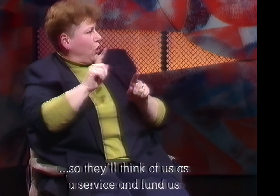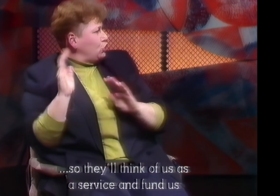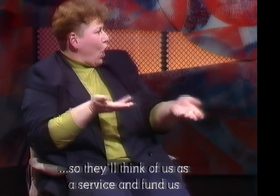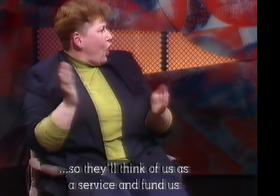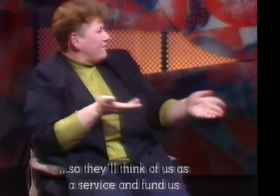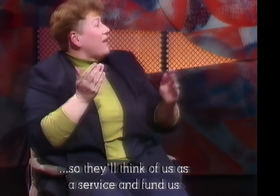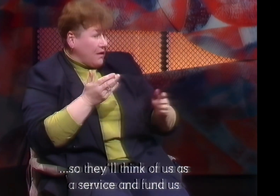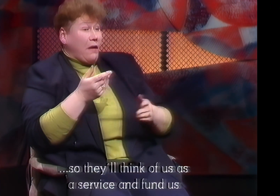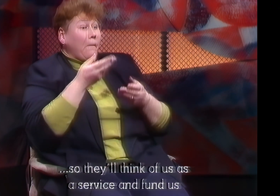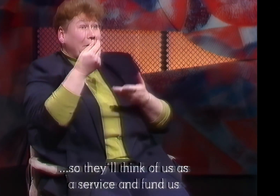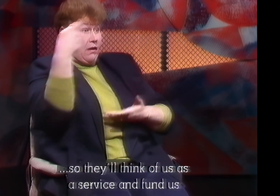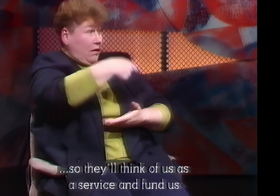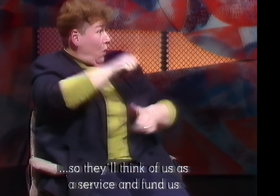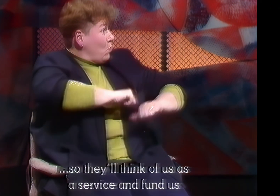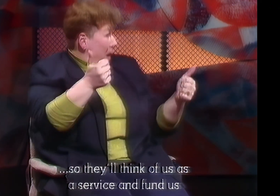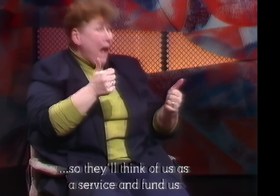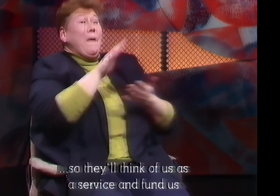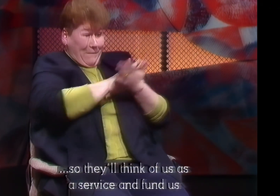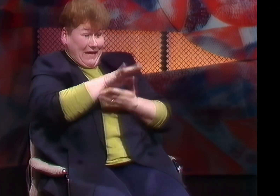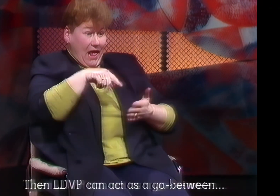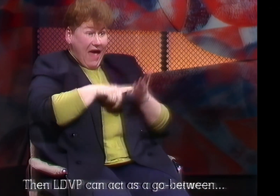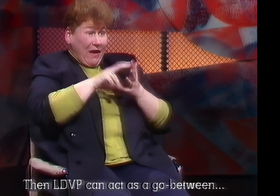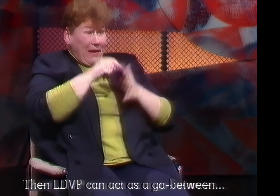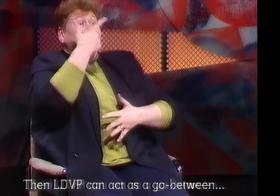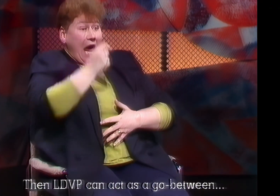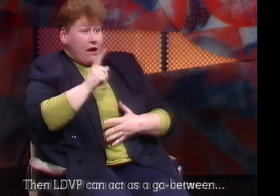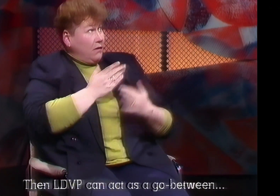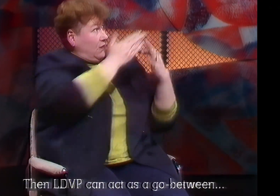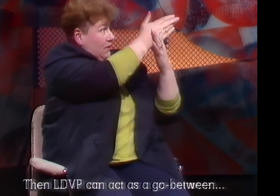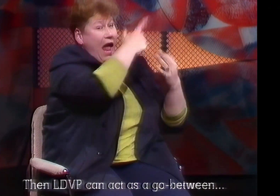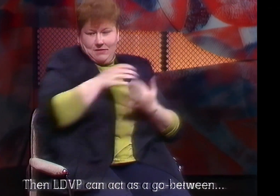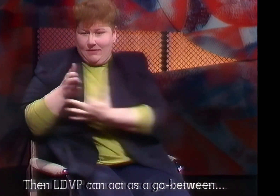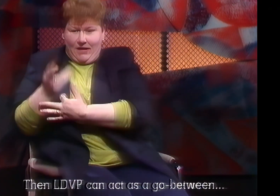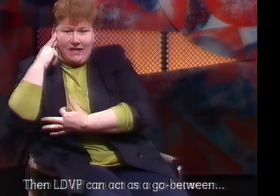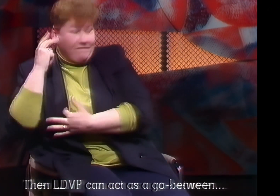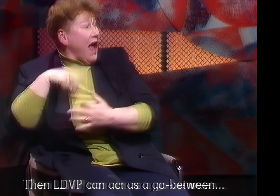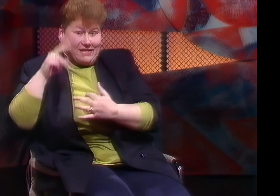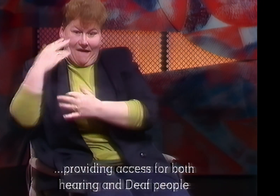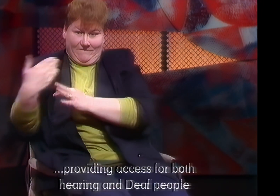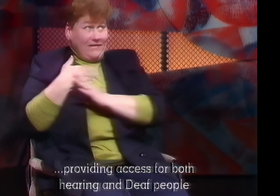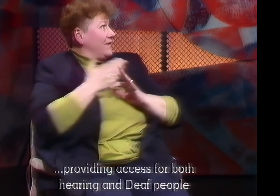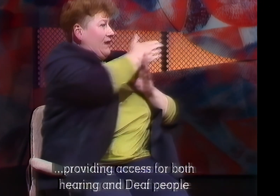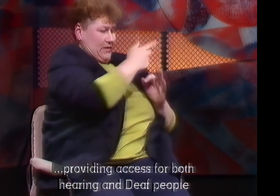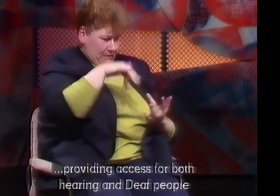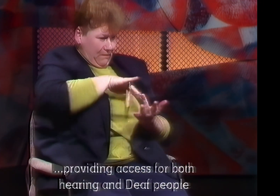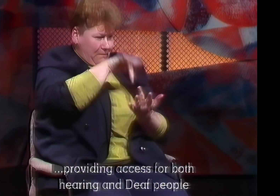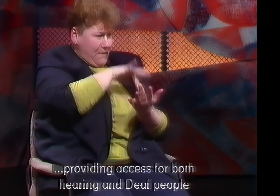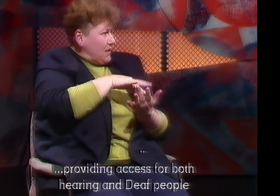us as a service and fund us. Then LDVP can act as a go-between, providing access for both hearing people and